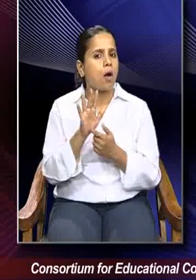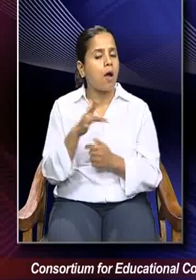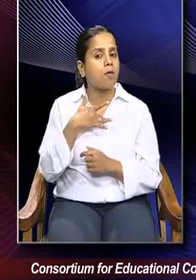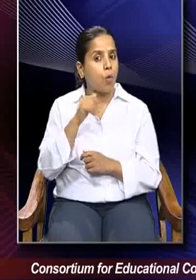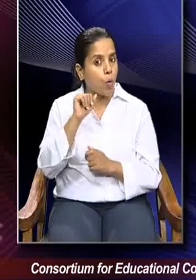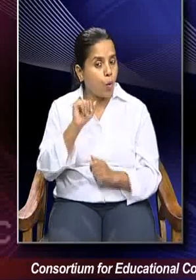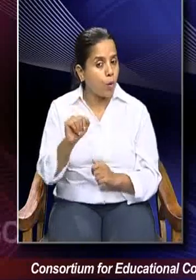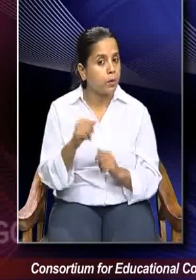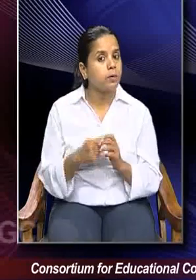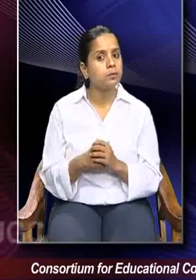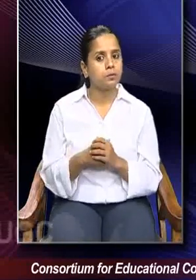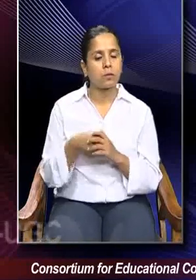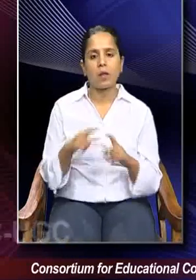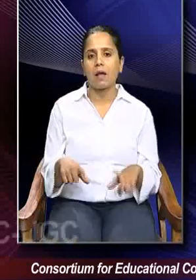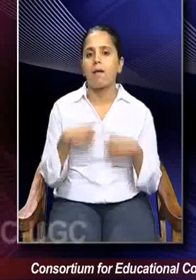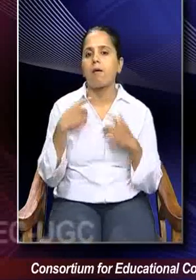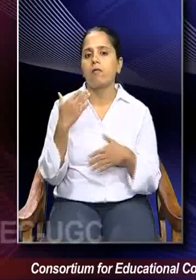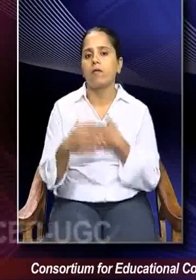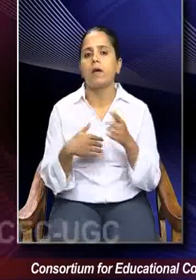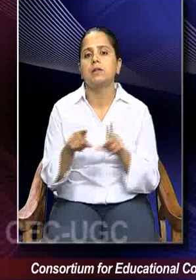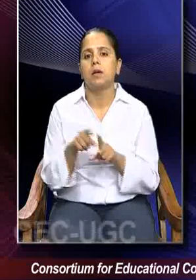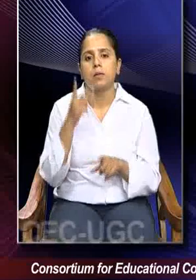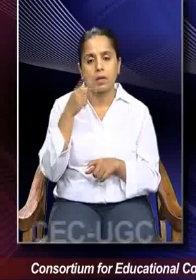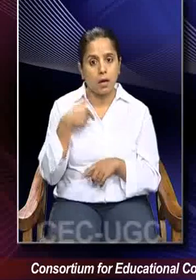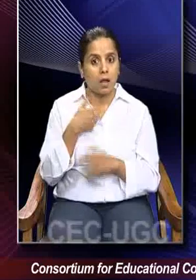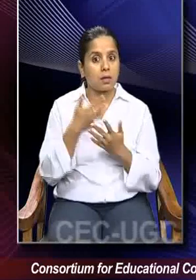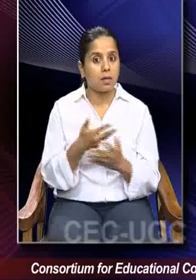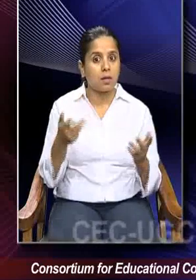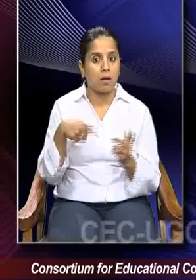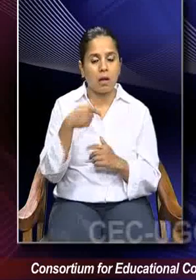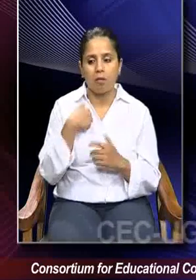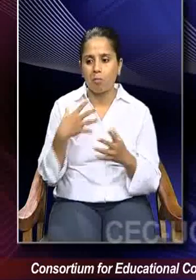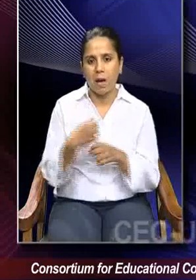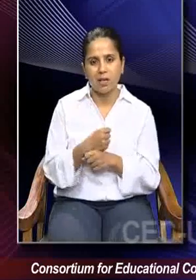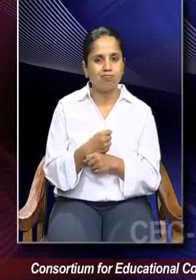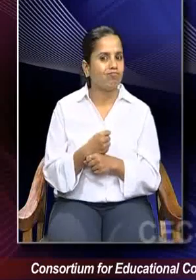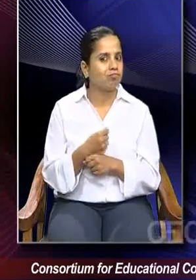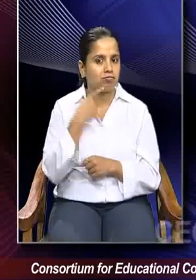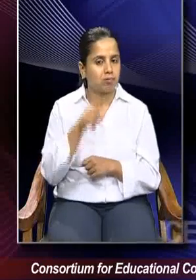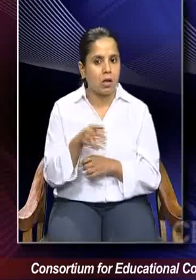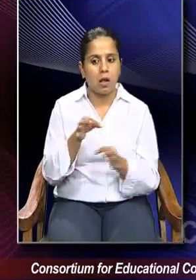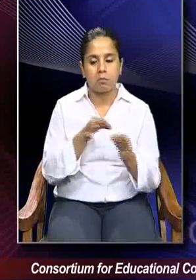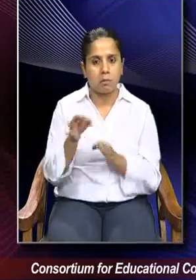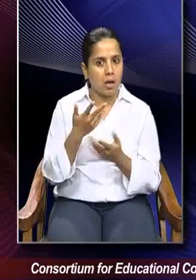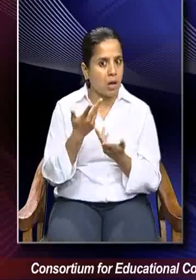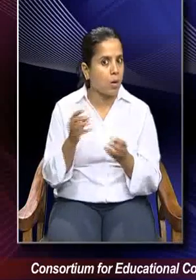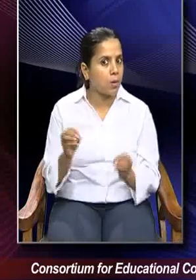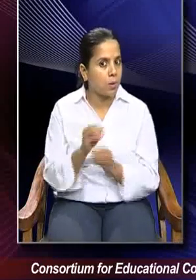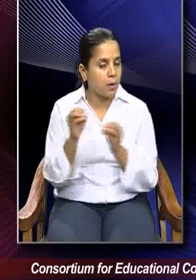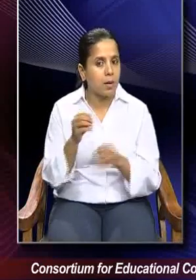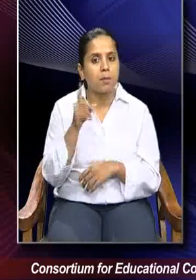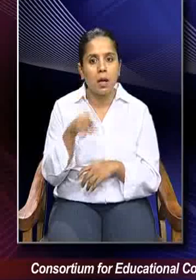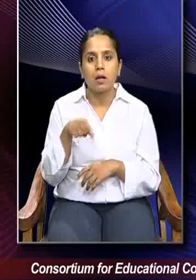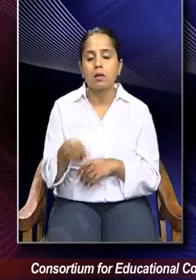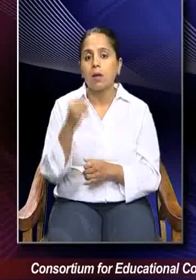of living, that means cannot be left unspecified when the